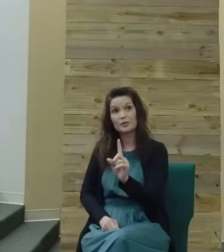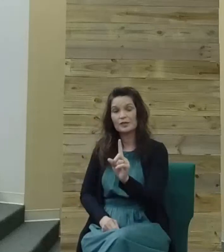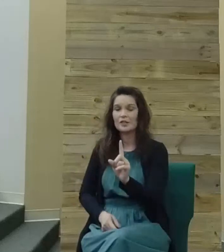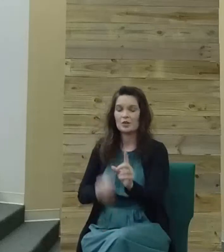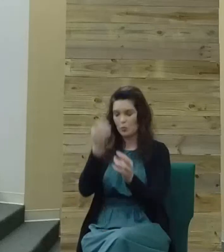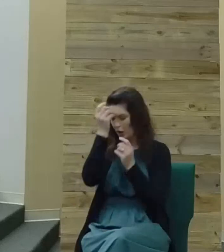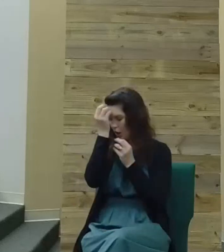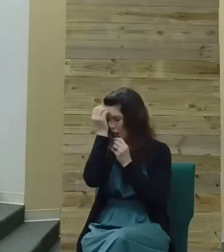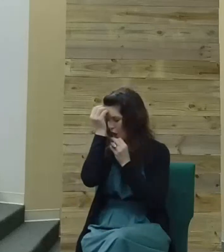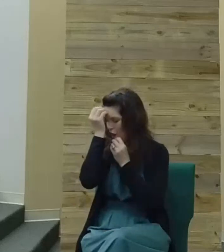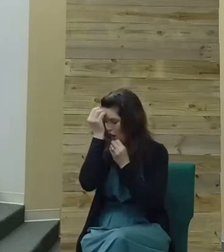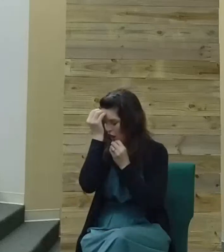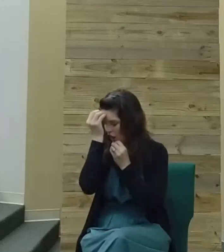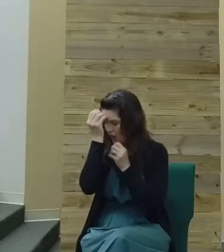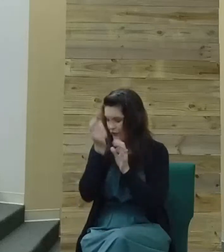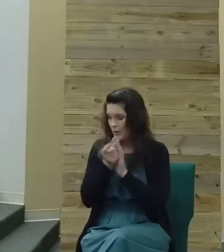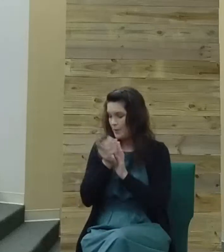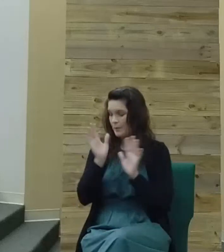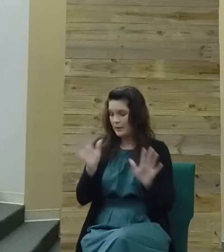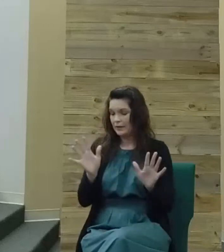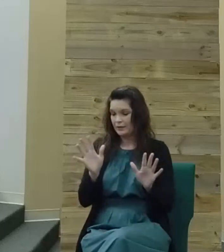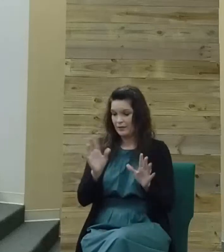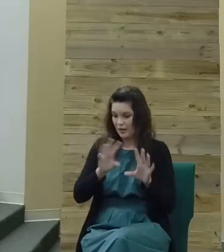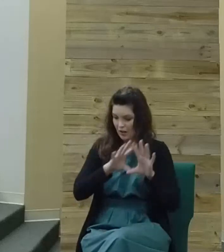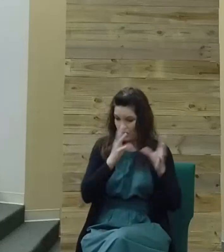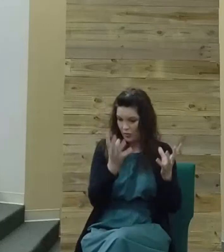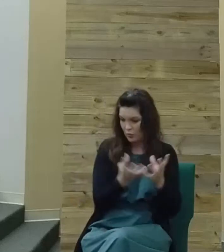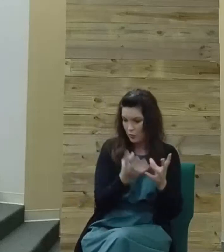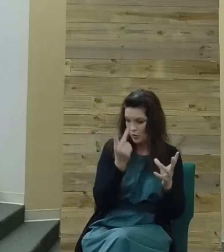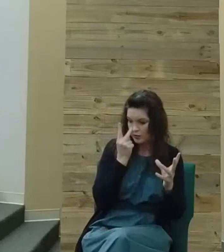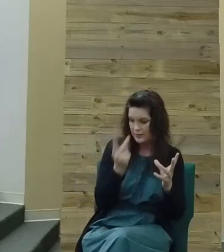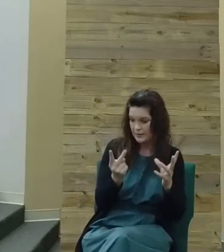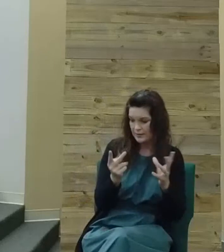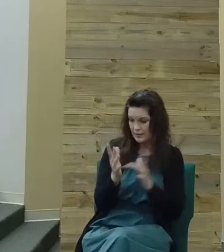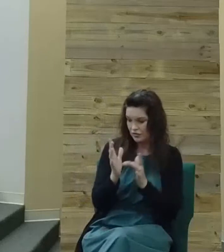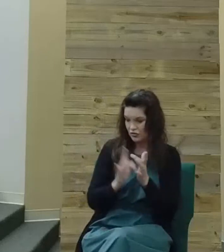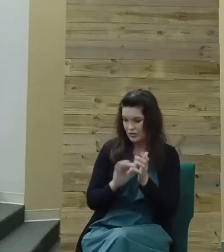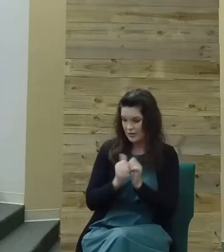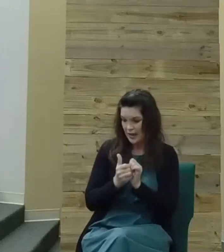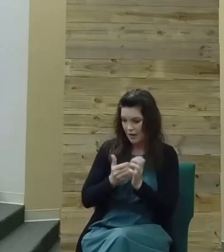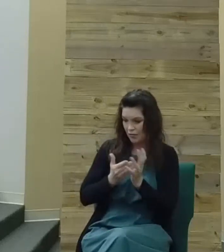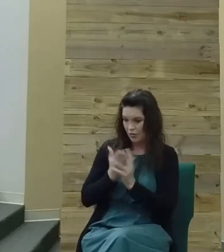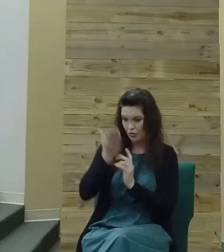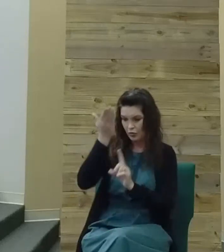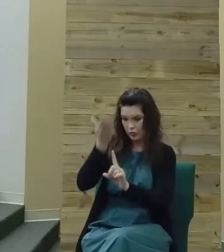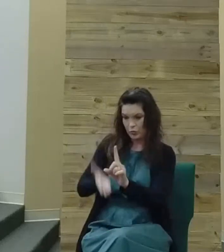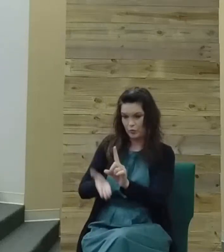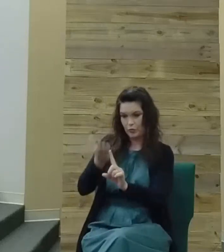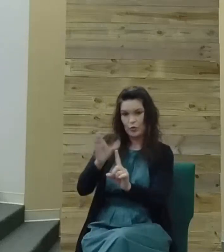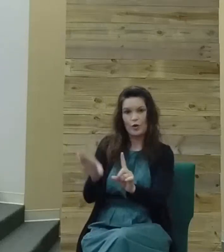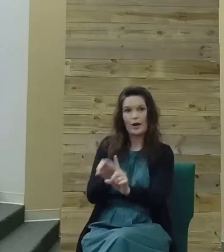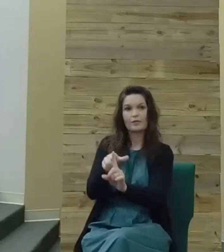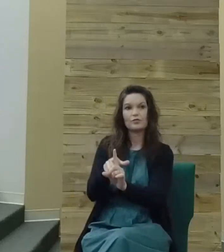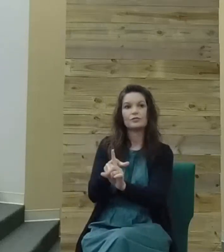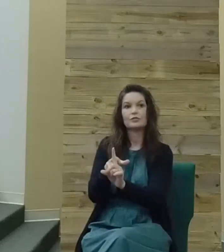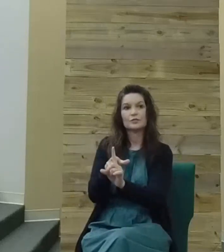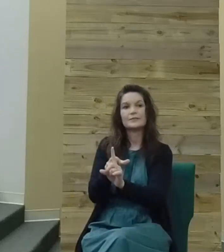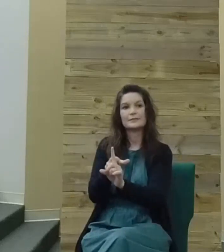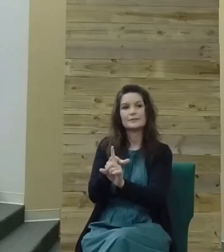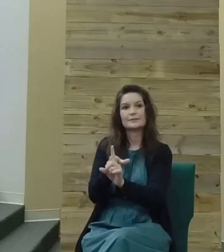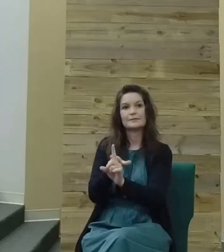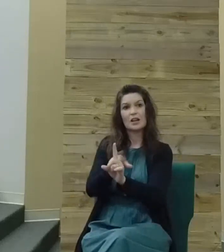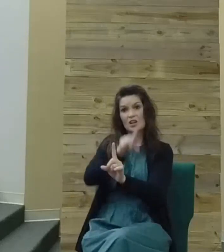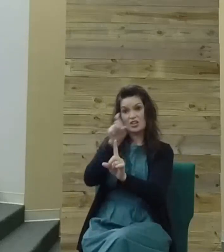So we're going to marinate on that. Just think on that for just a minute. The world sees Christ through you.